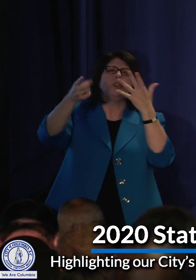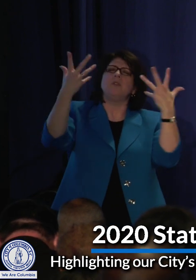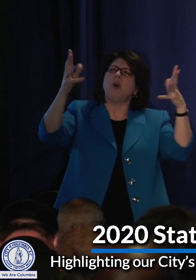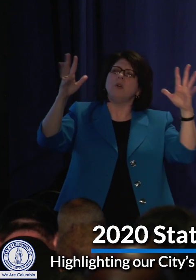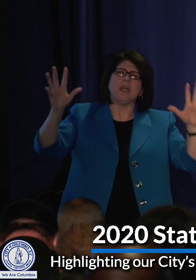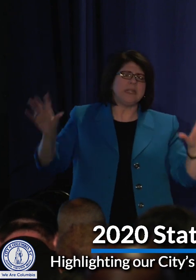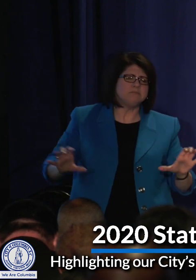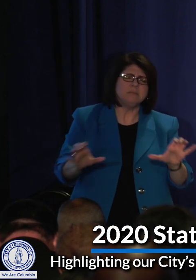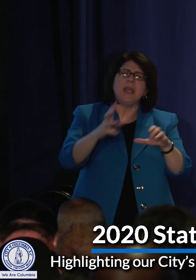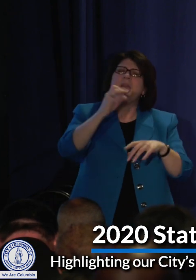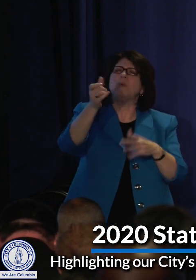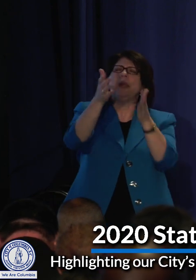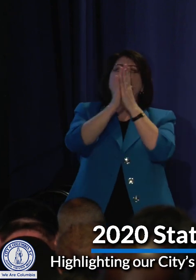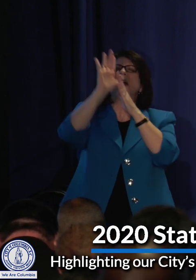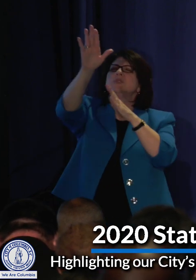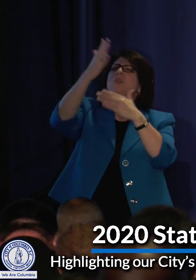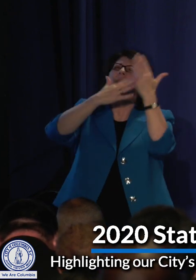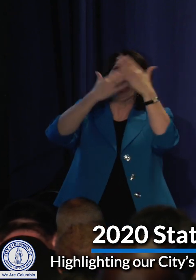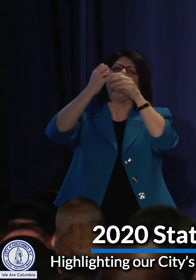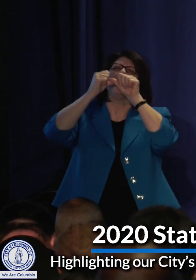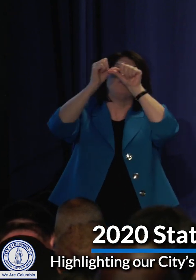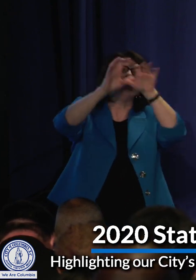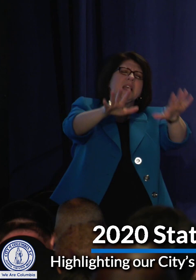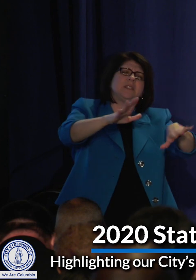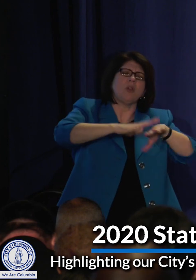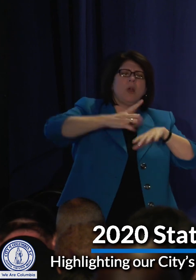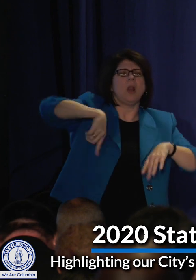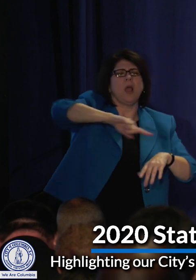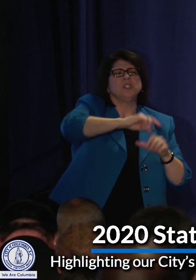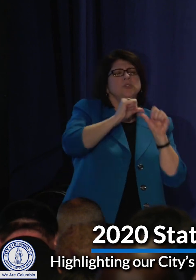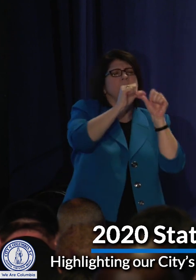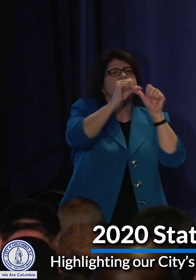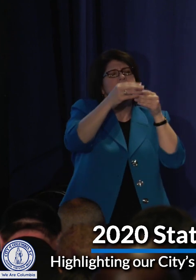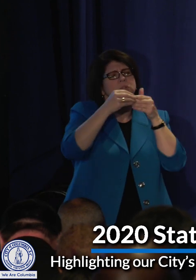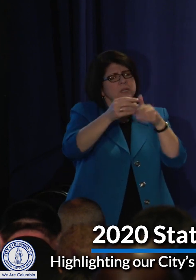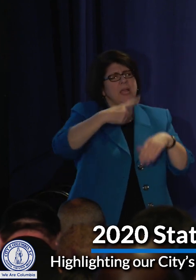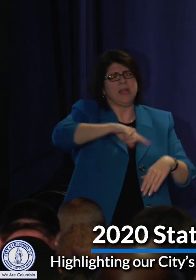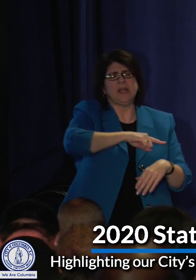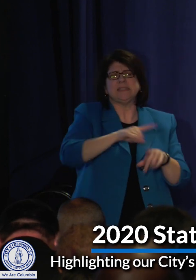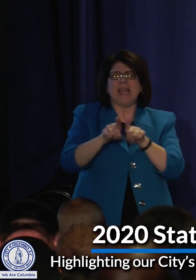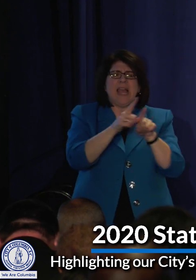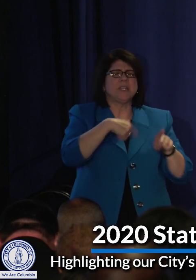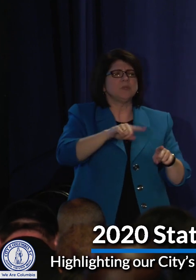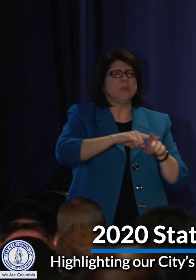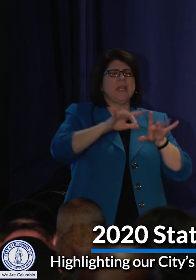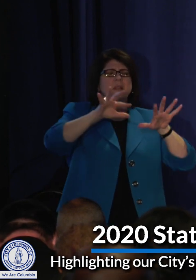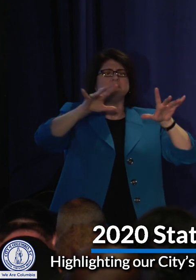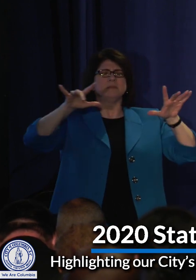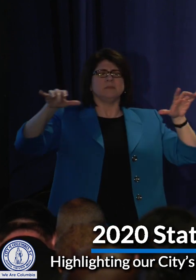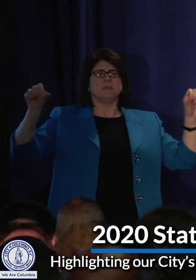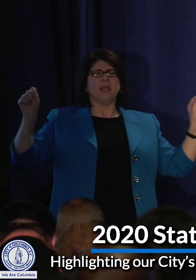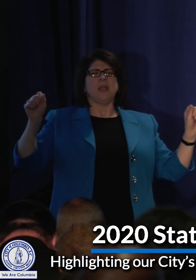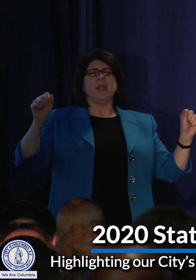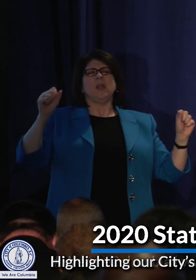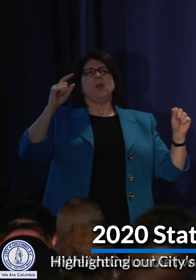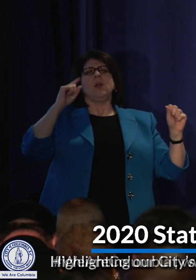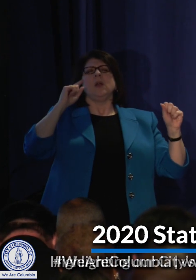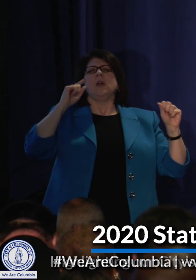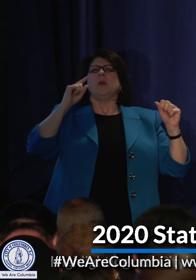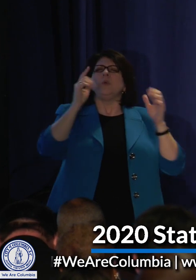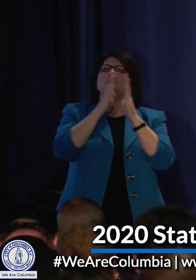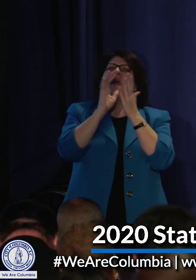have done, and we ask your hand of blessing to continue to guide us as we go on our way. May we